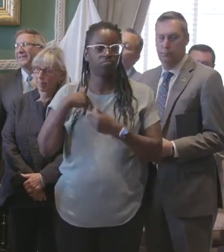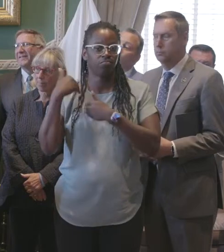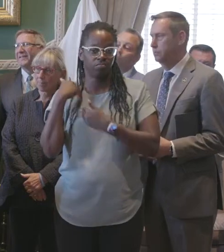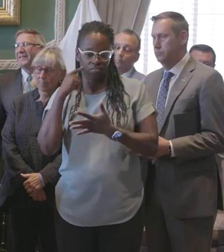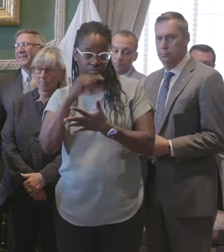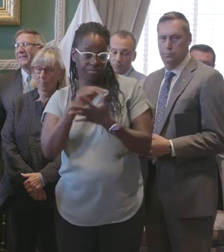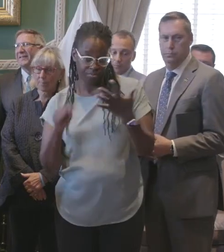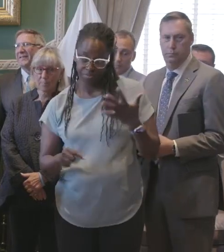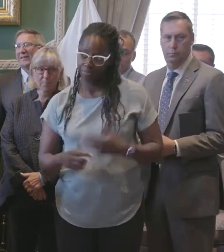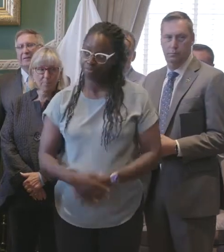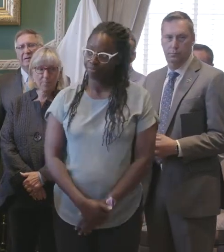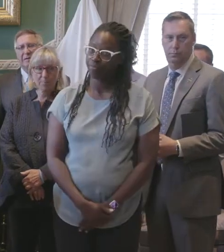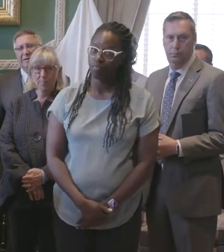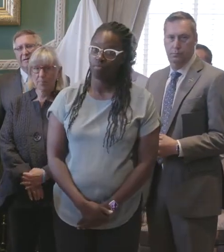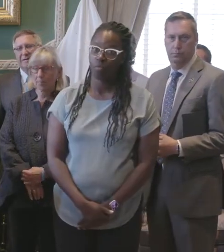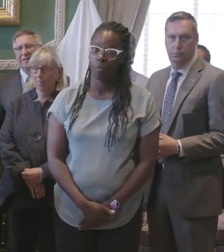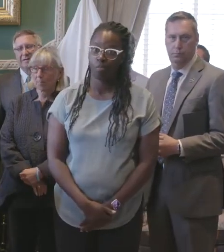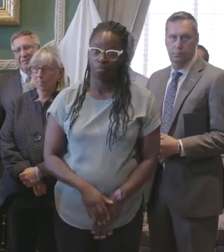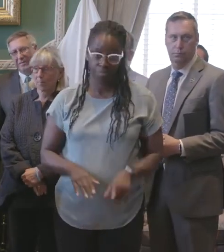Rod Stewart?